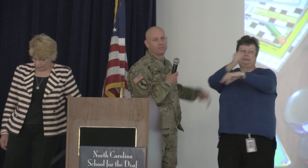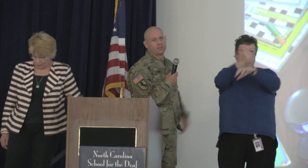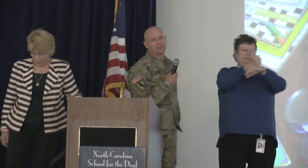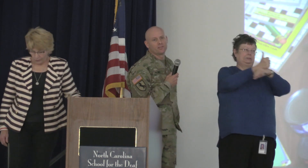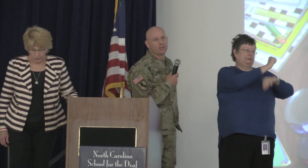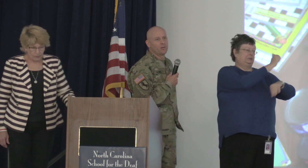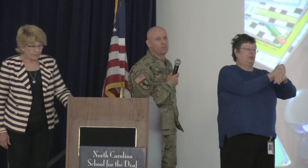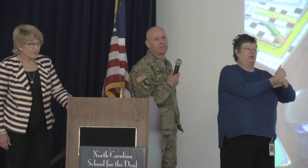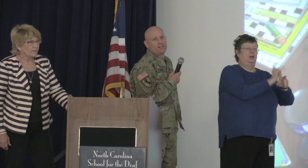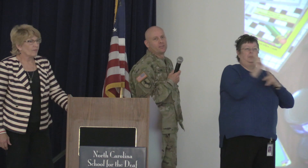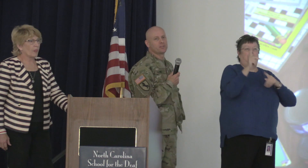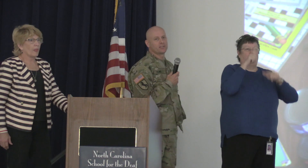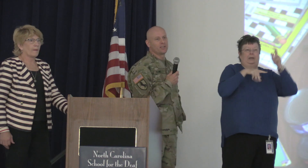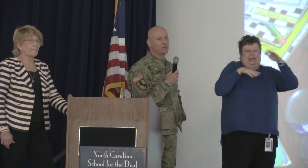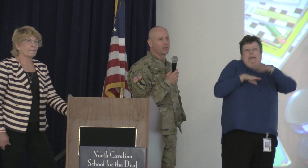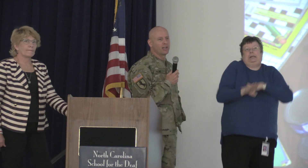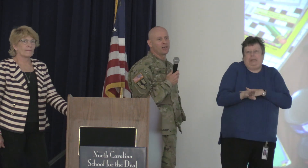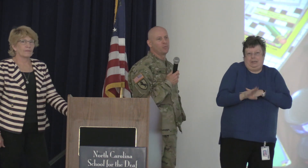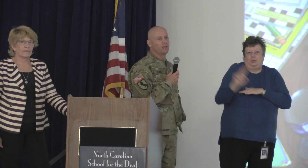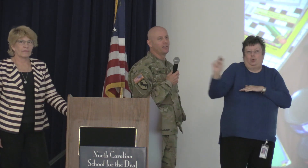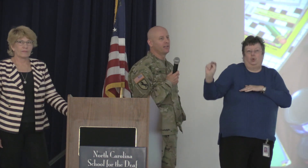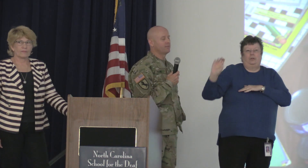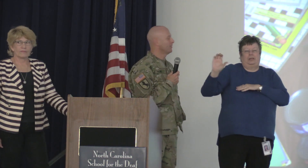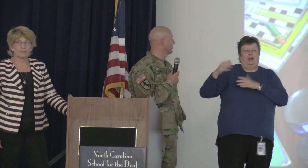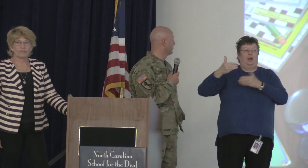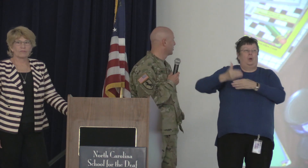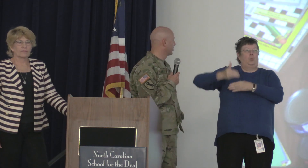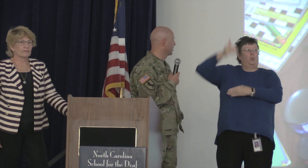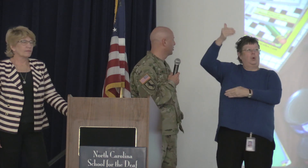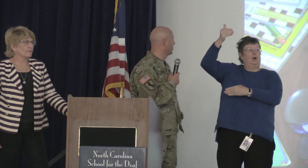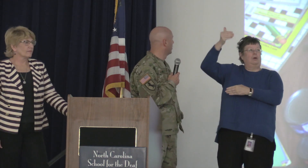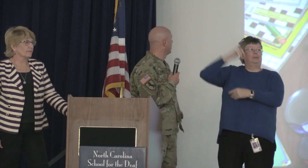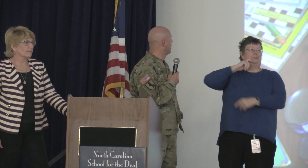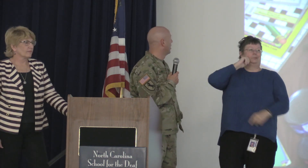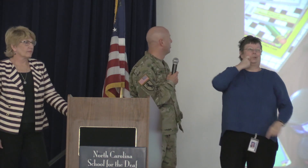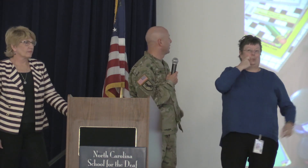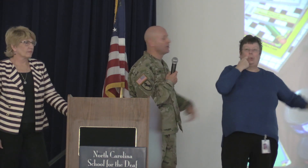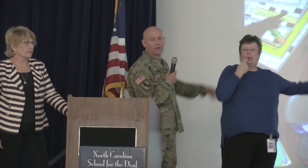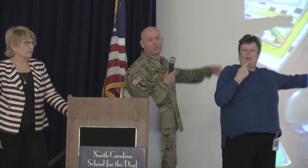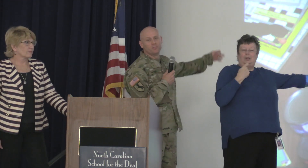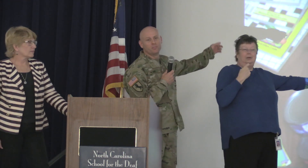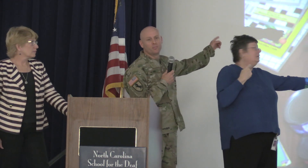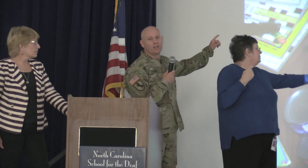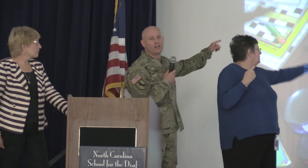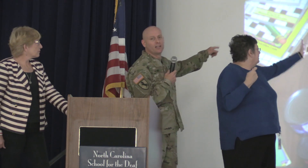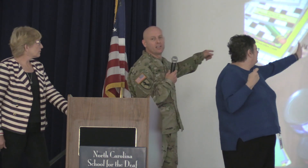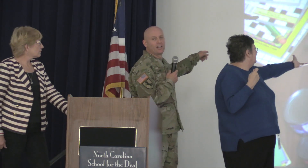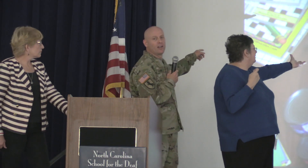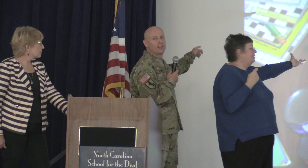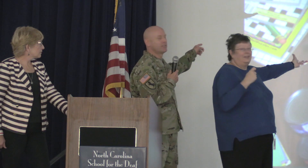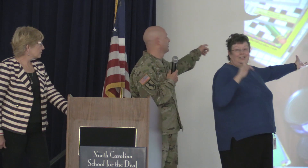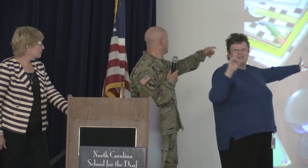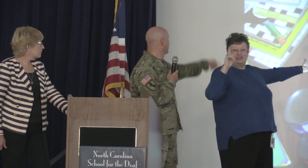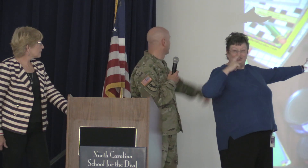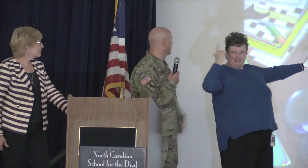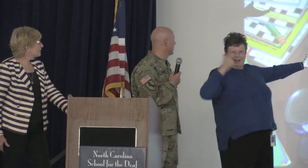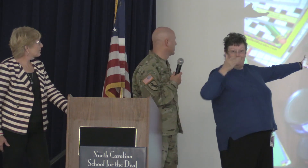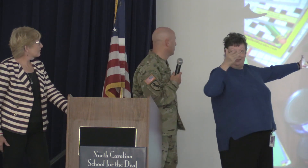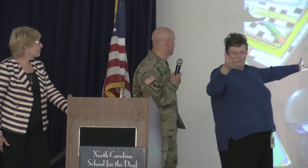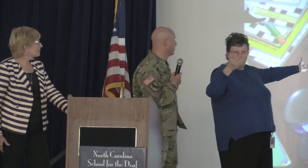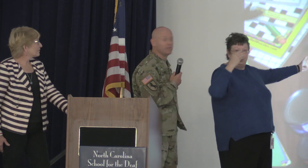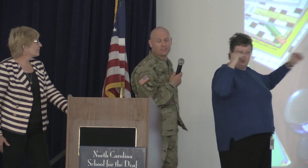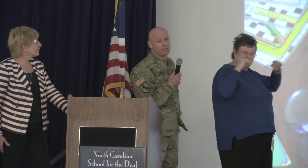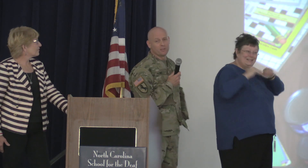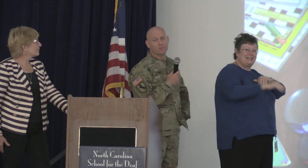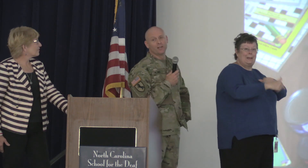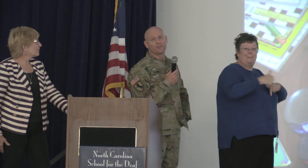out. So it was just a North Carolina one that was pretty cool. There you go, Jenna Lawless. You guys